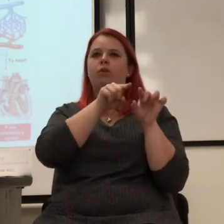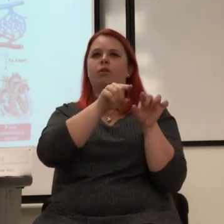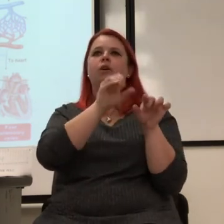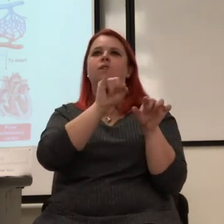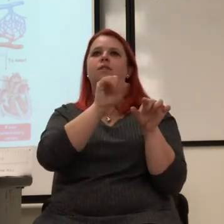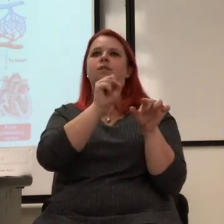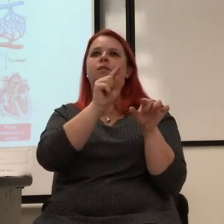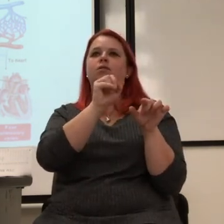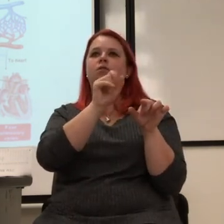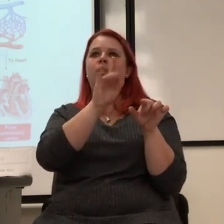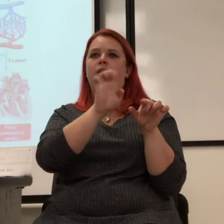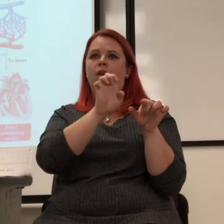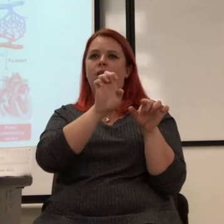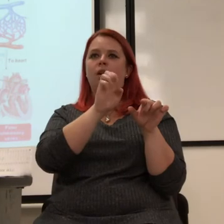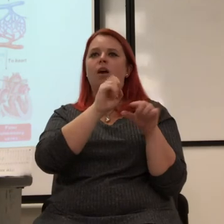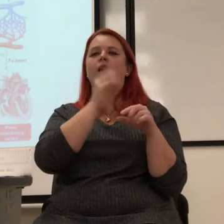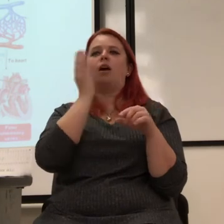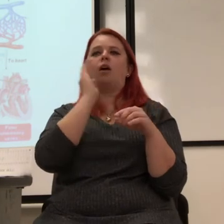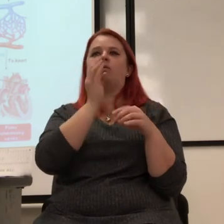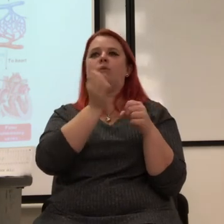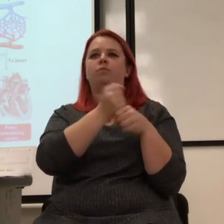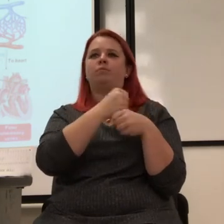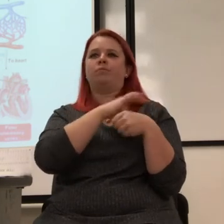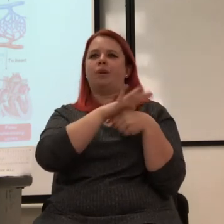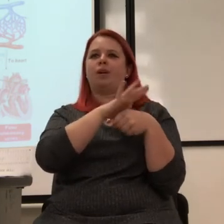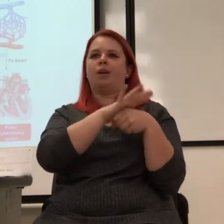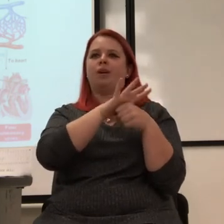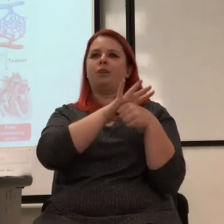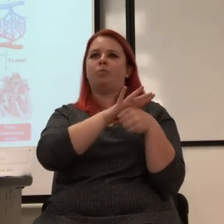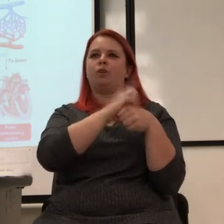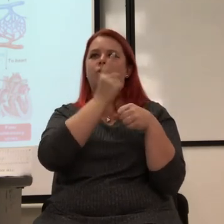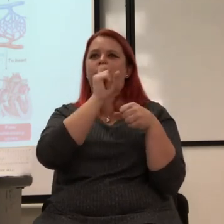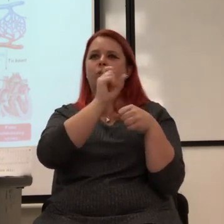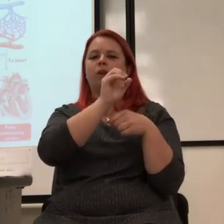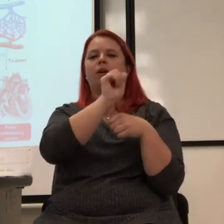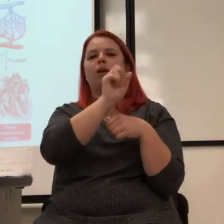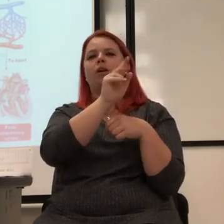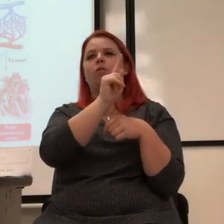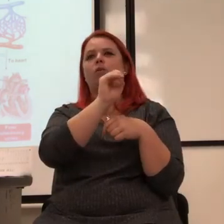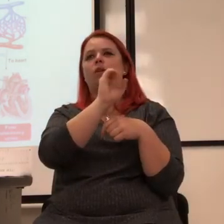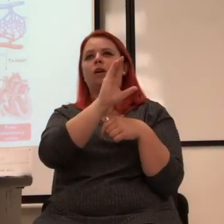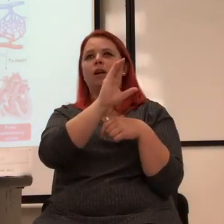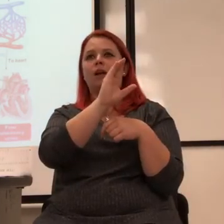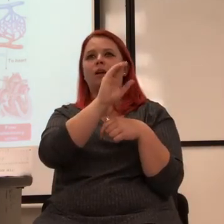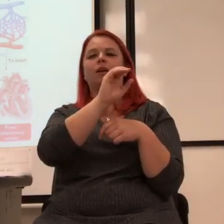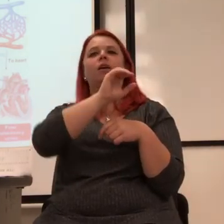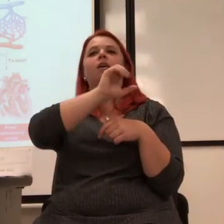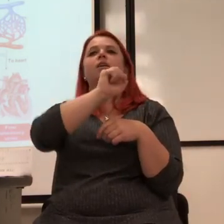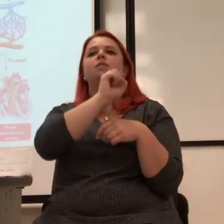it'll generate enough pressure to open the aortic semilunar valve.